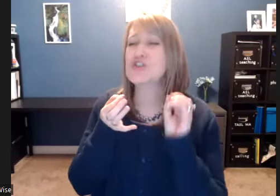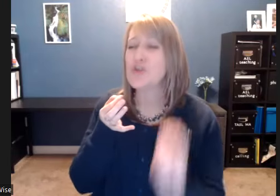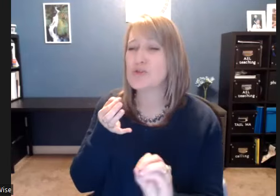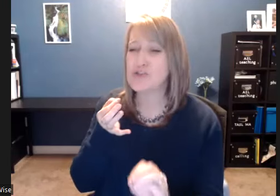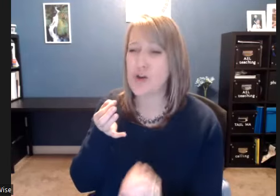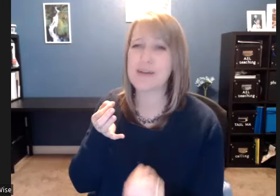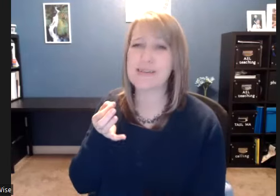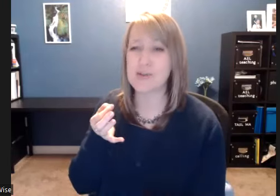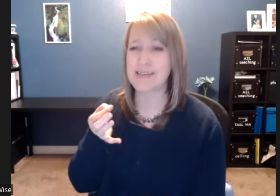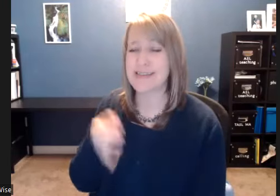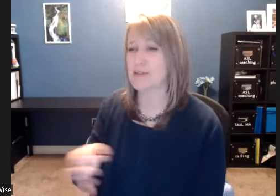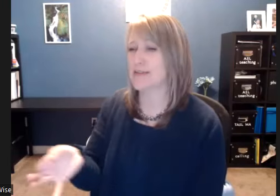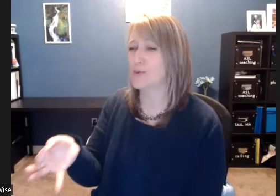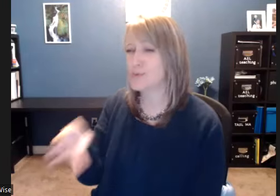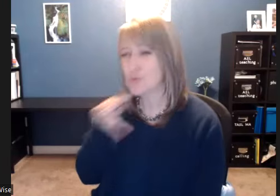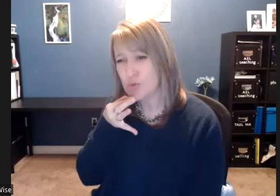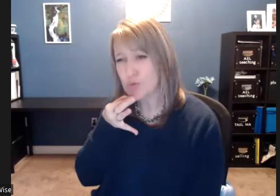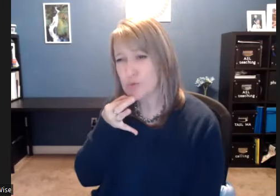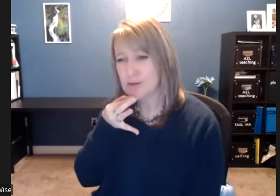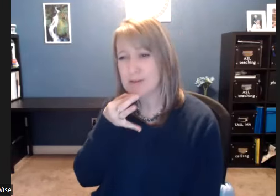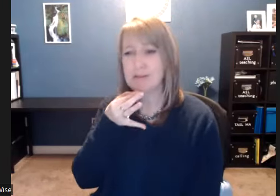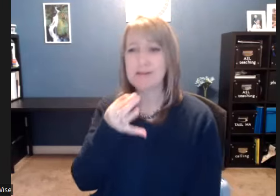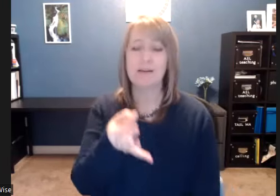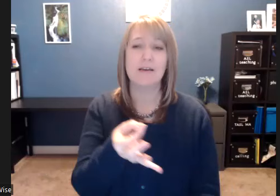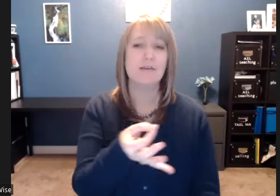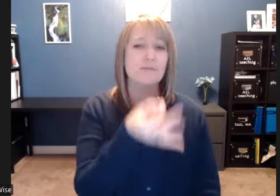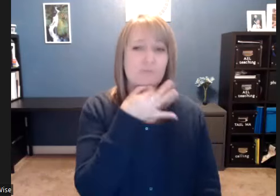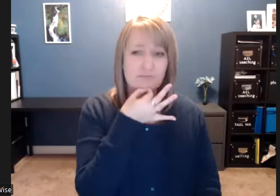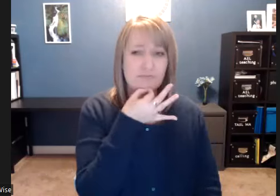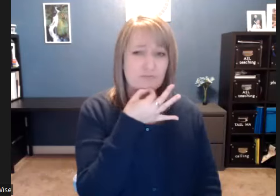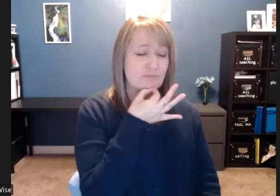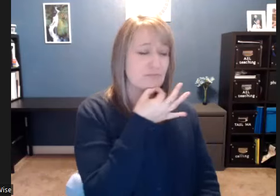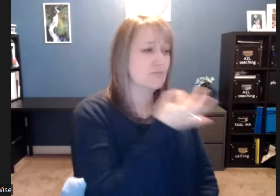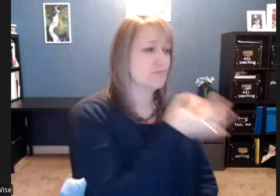so exceptionally skilled at that. Okay.